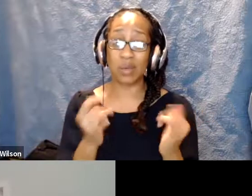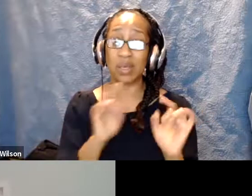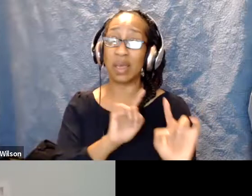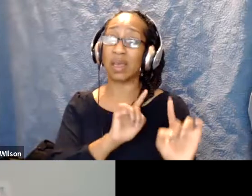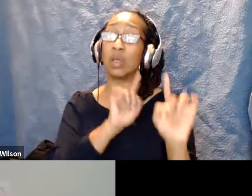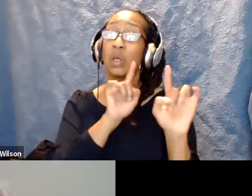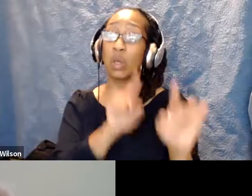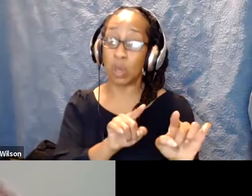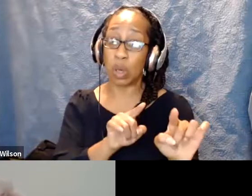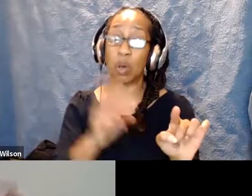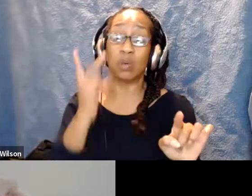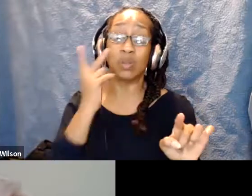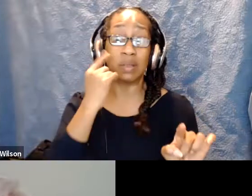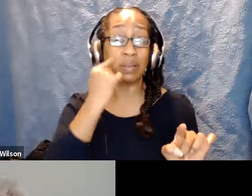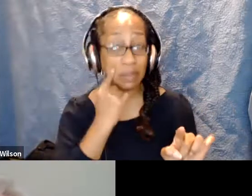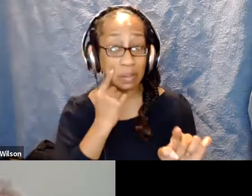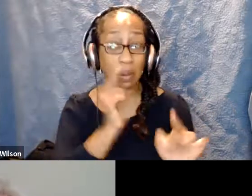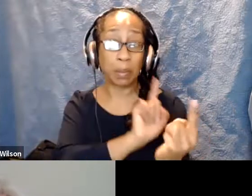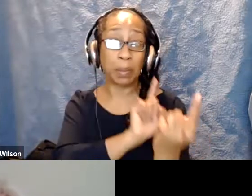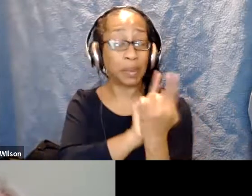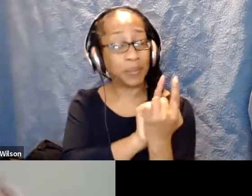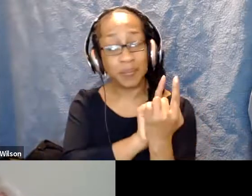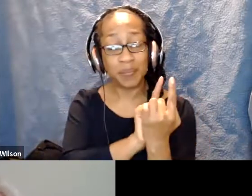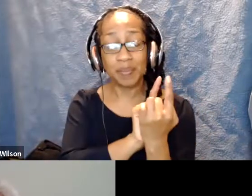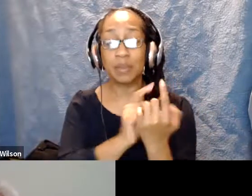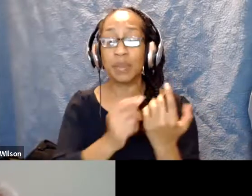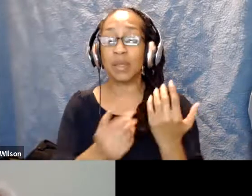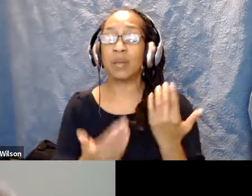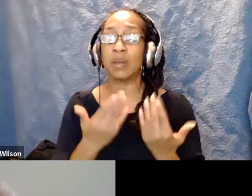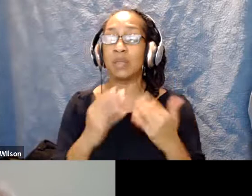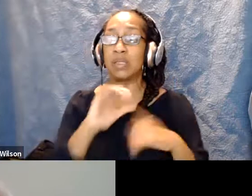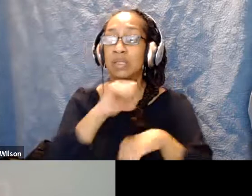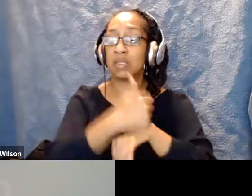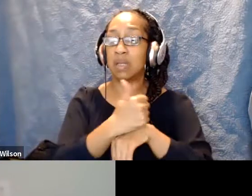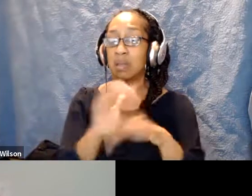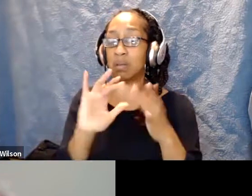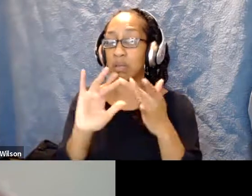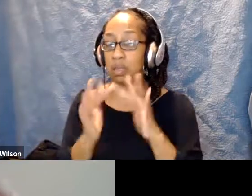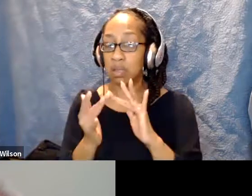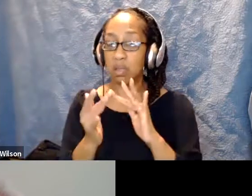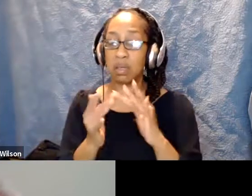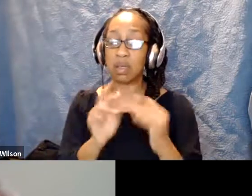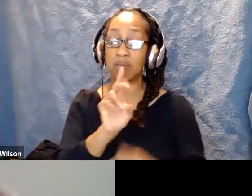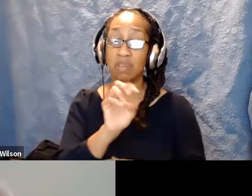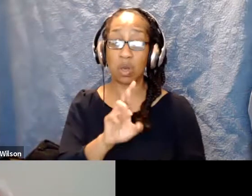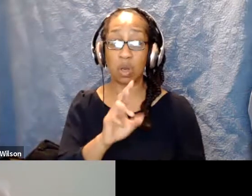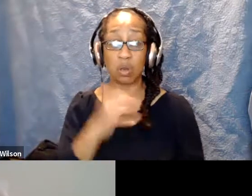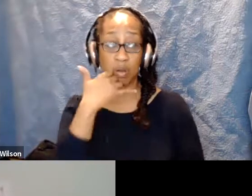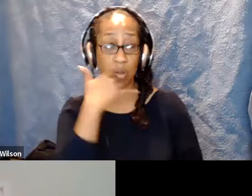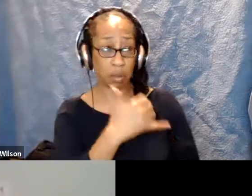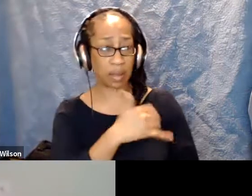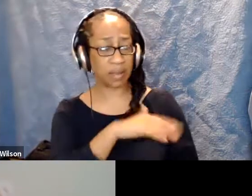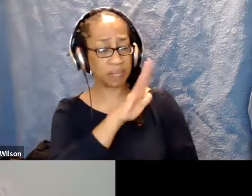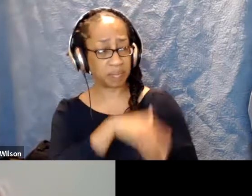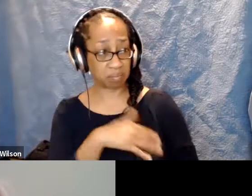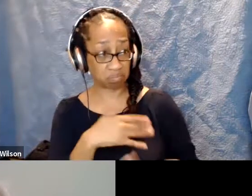like giving your partner at the VR agency or special education agency a call and saying, hey, let's get